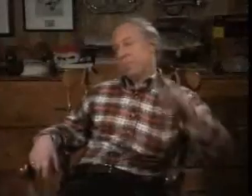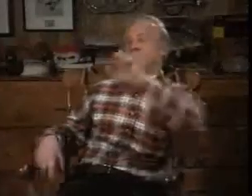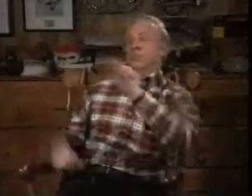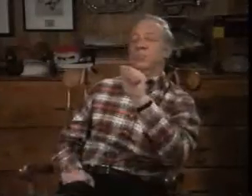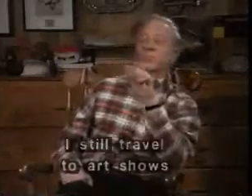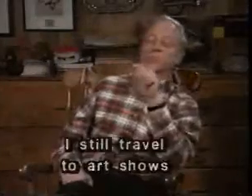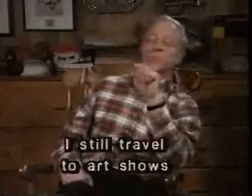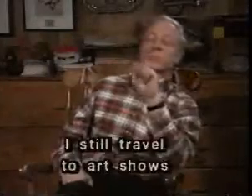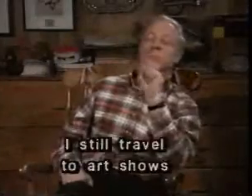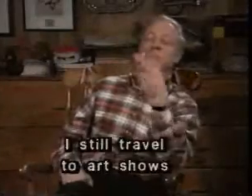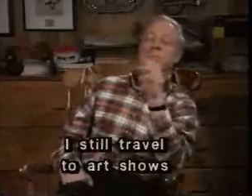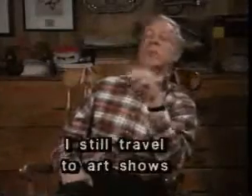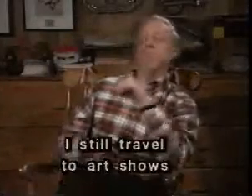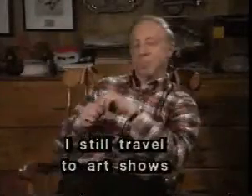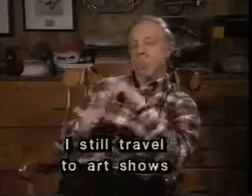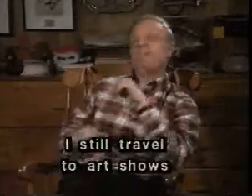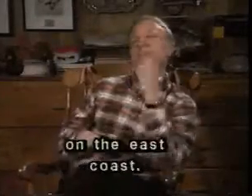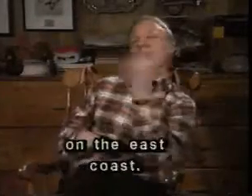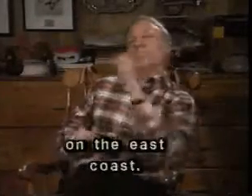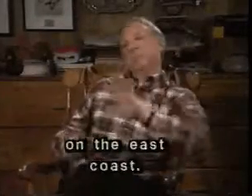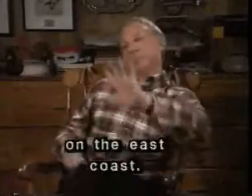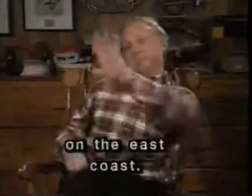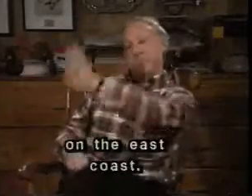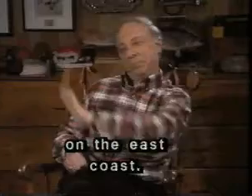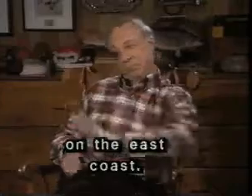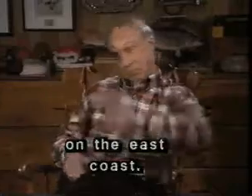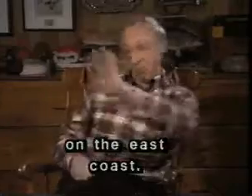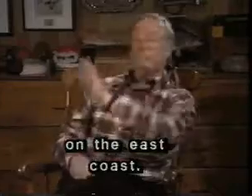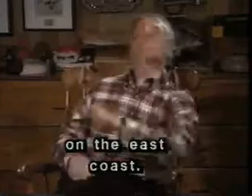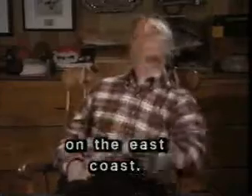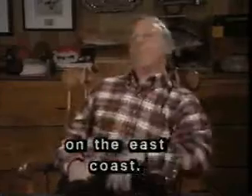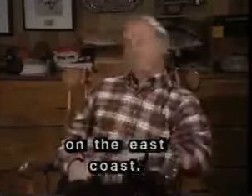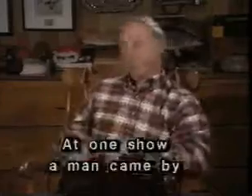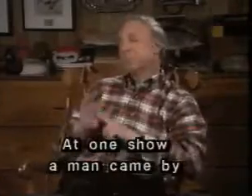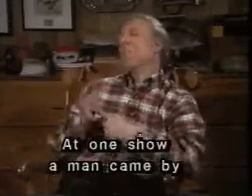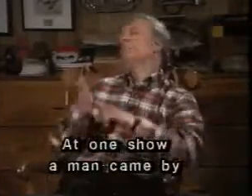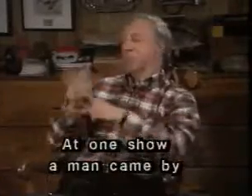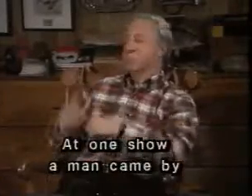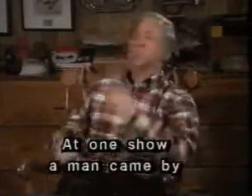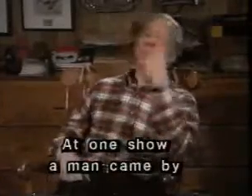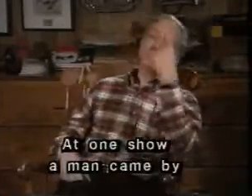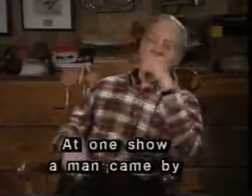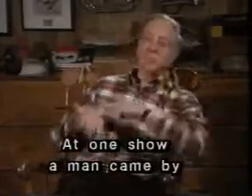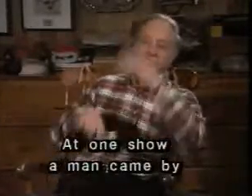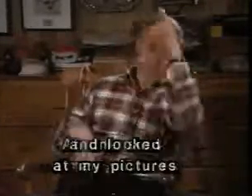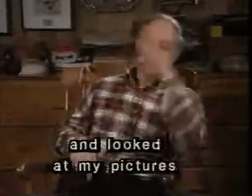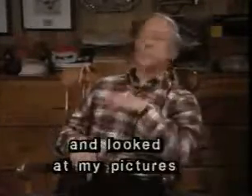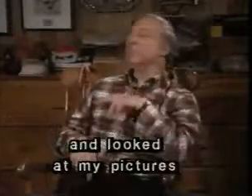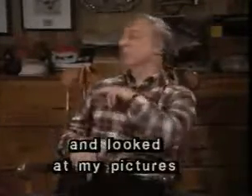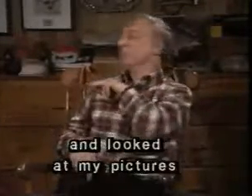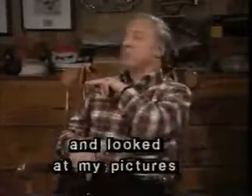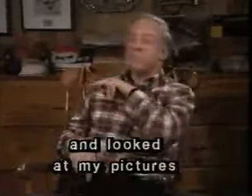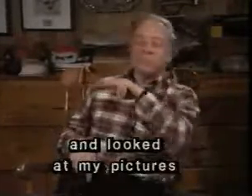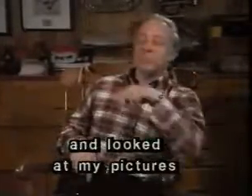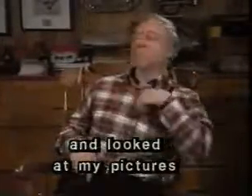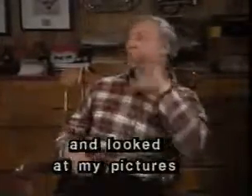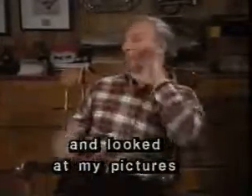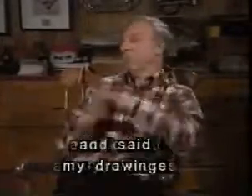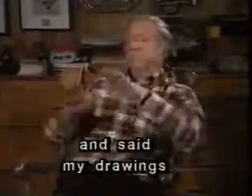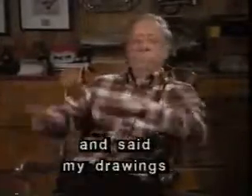I still travel to art shows on the East Coast. At one show, a man came by and looked at my pictures and